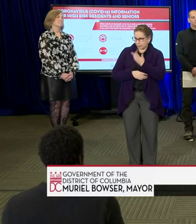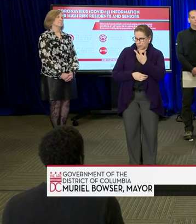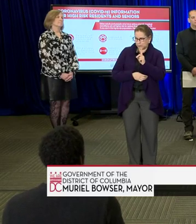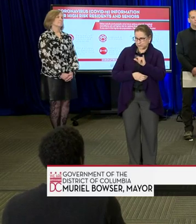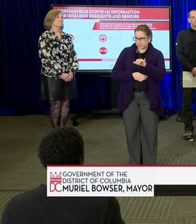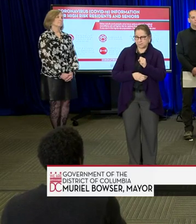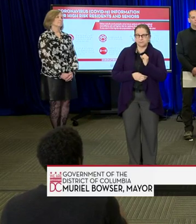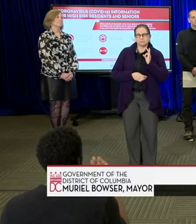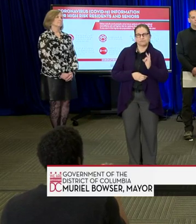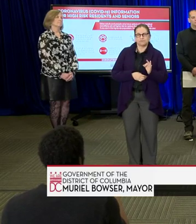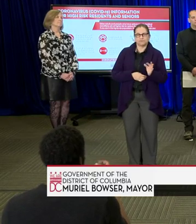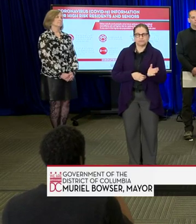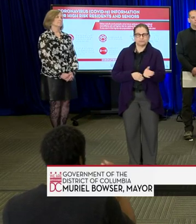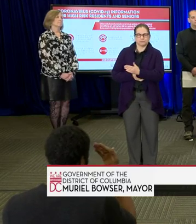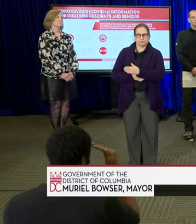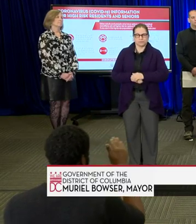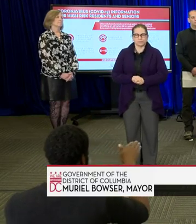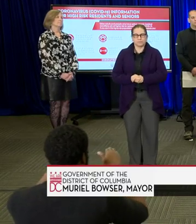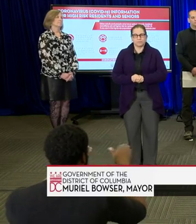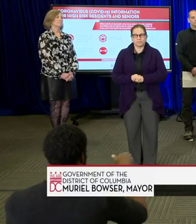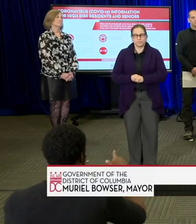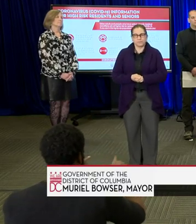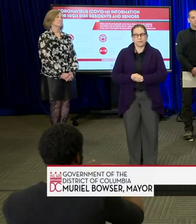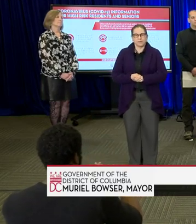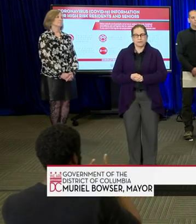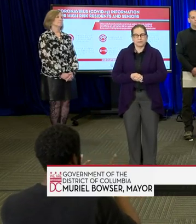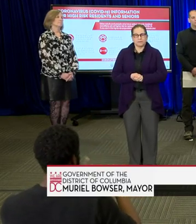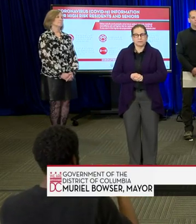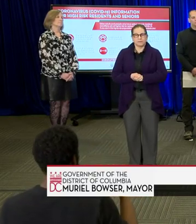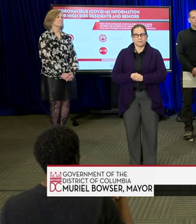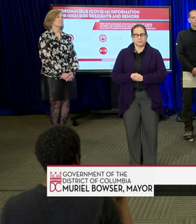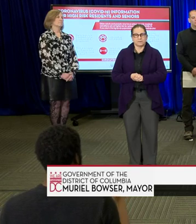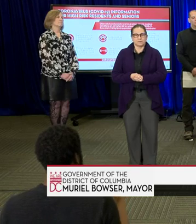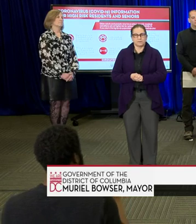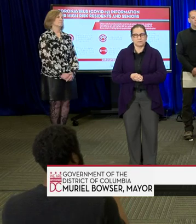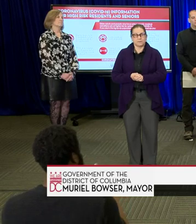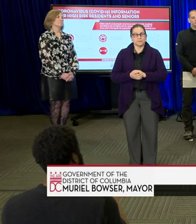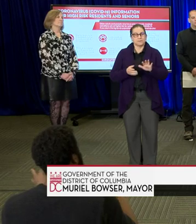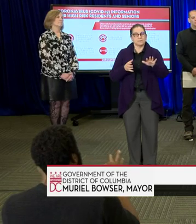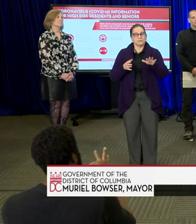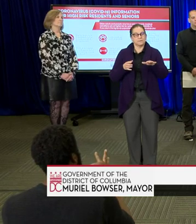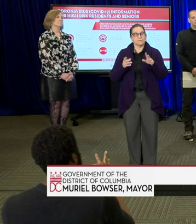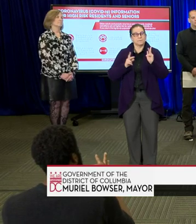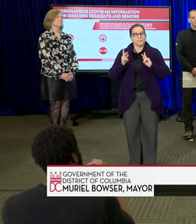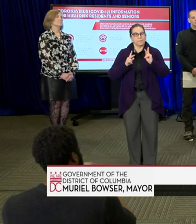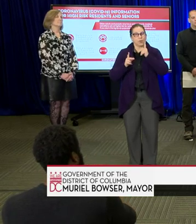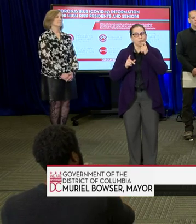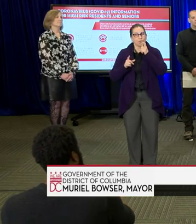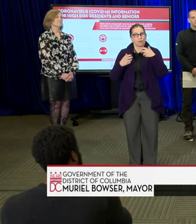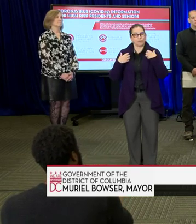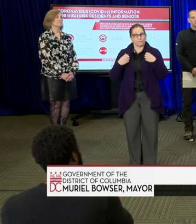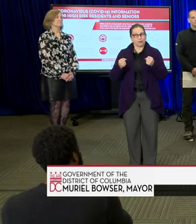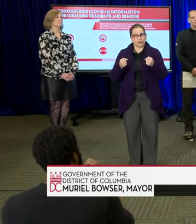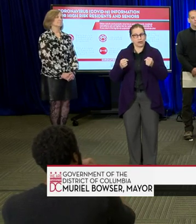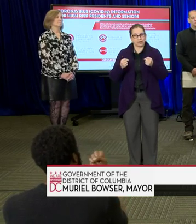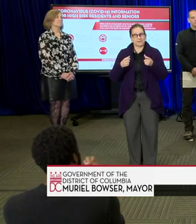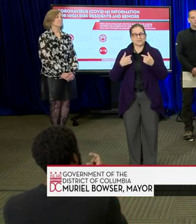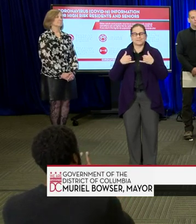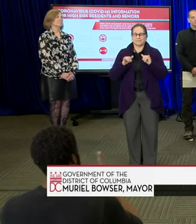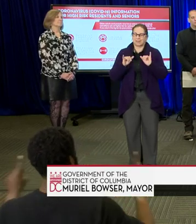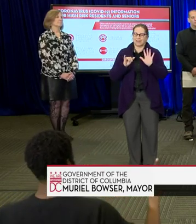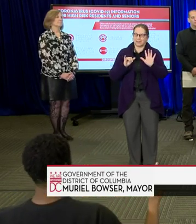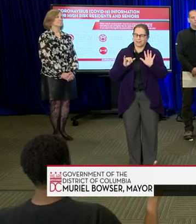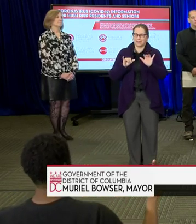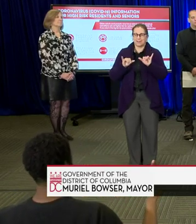reminded, however, that as individuals recover, it is still critically important that they practice the same social distancing measures that